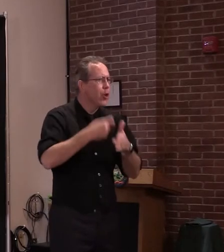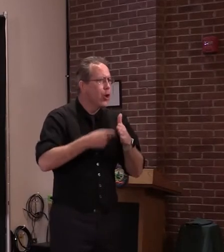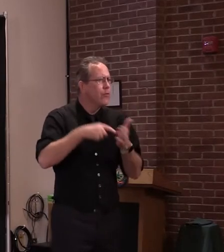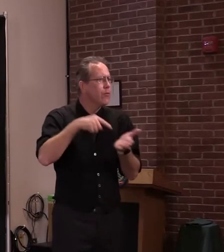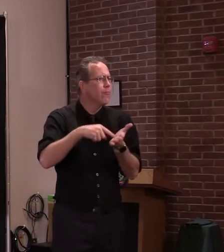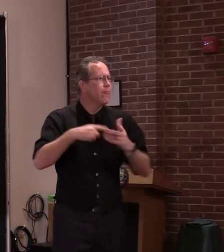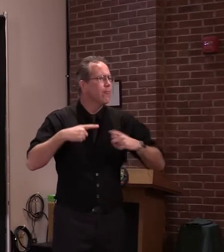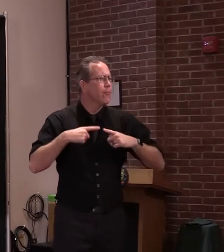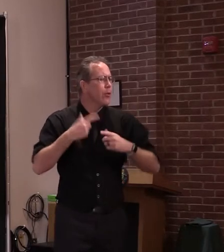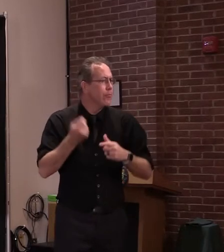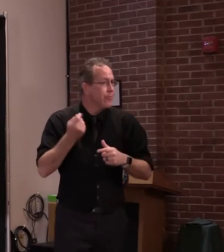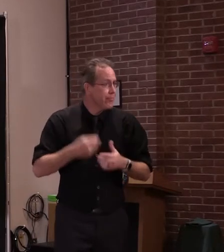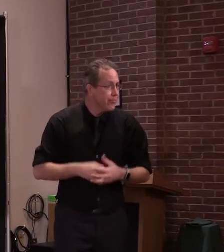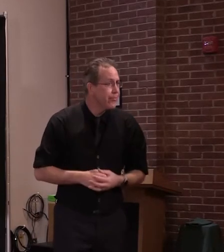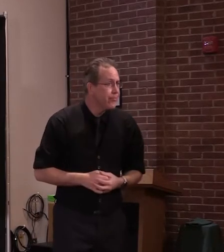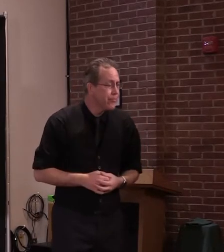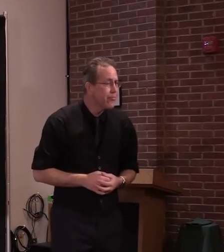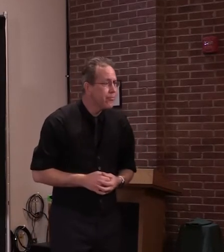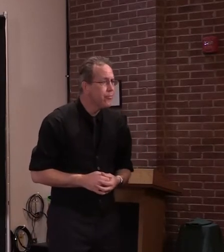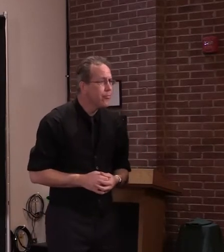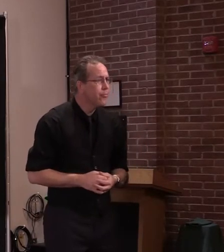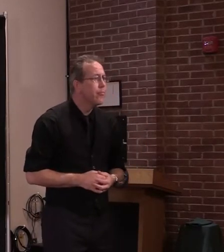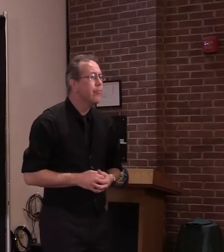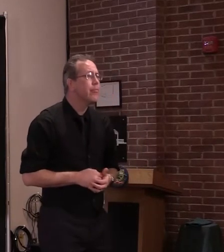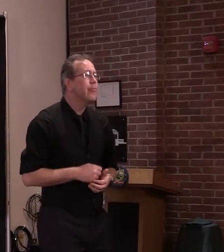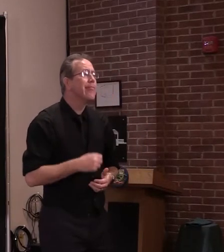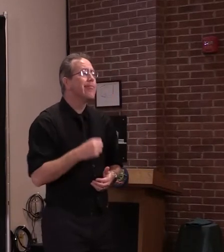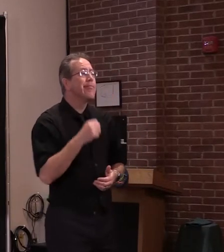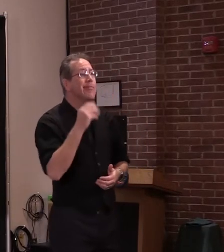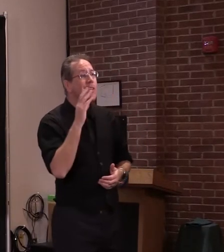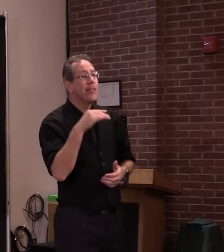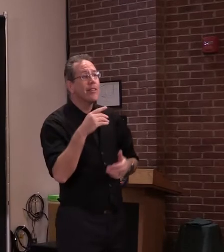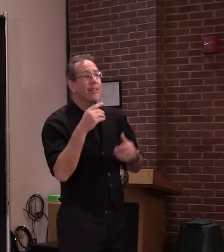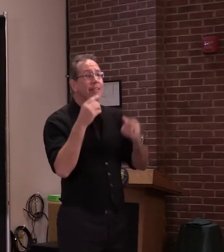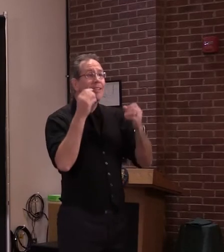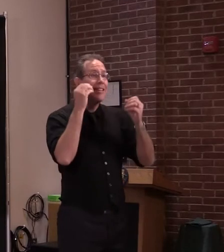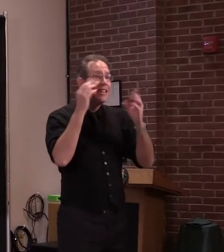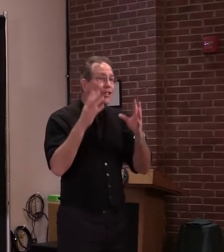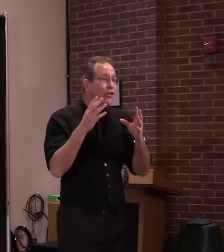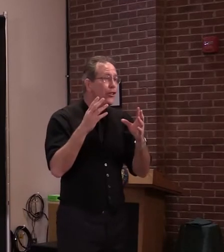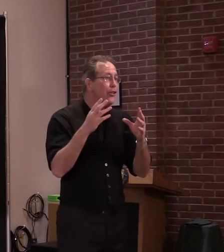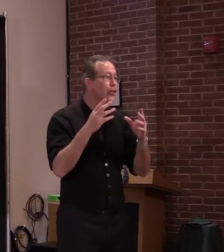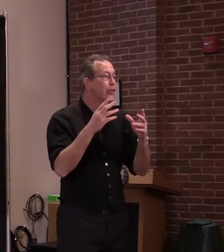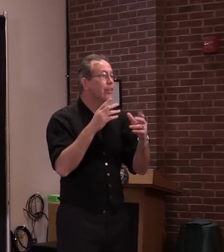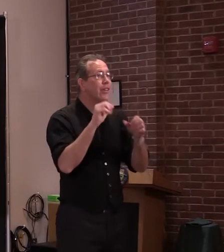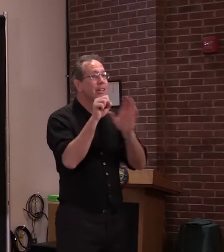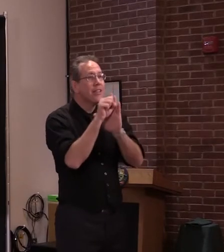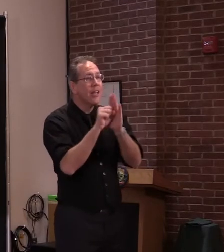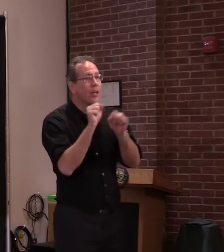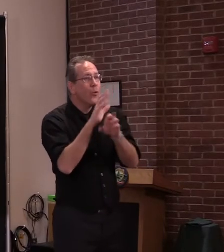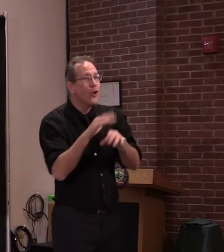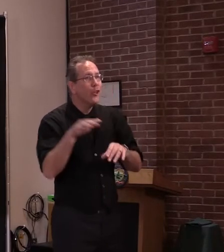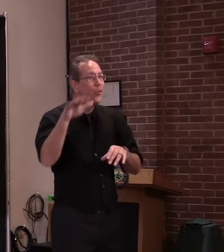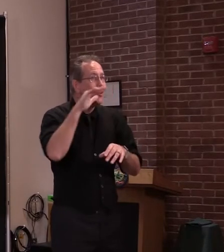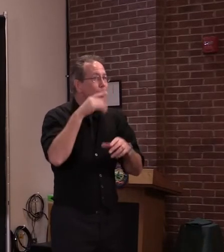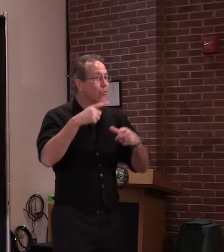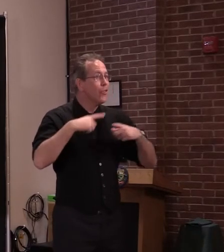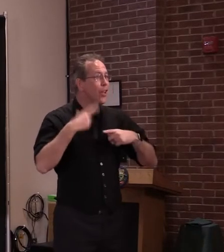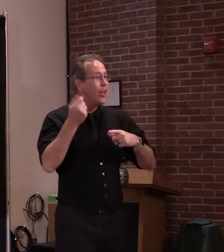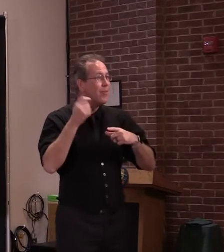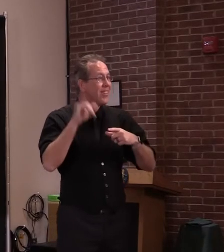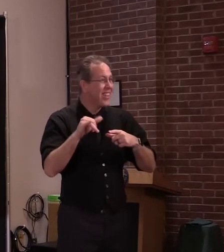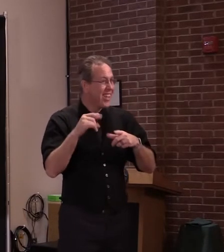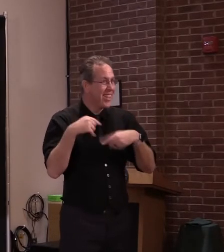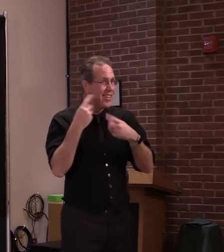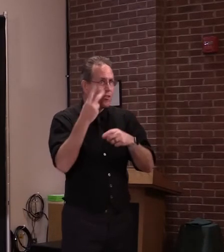equation sustainable. So, you know, obviously teachers and state employees and staff have been through a lot during the pandemic. This conversation has